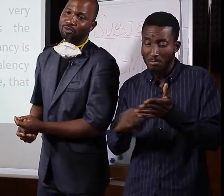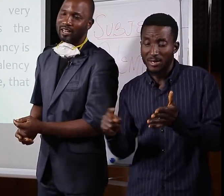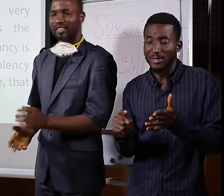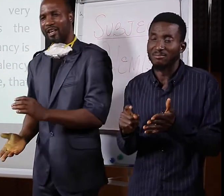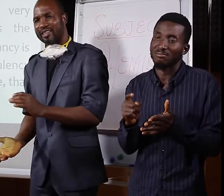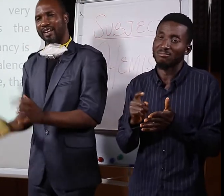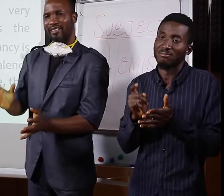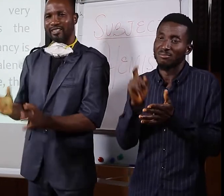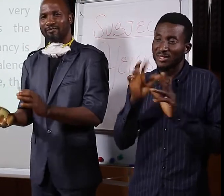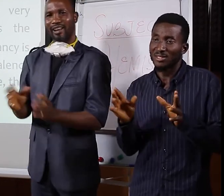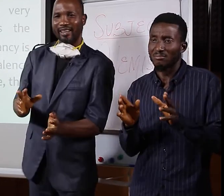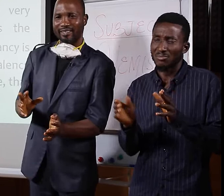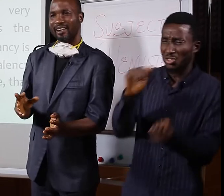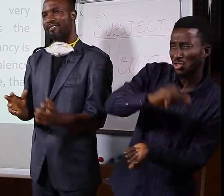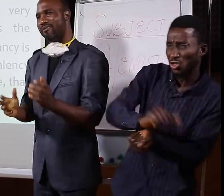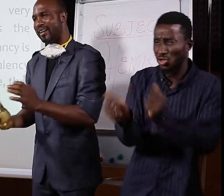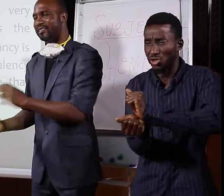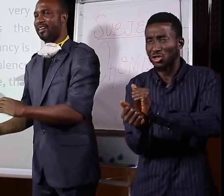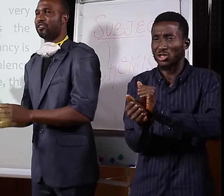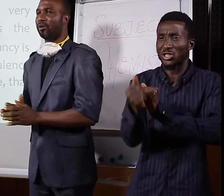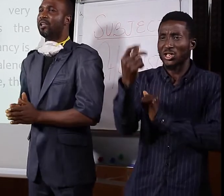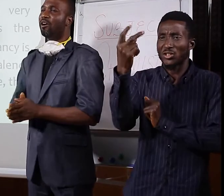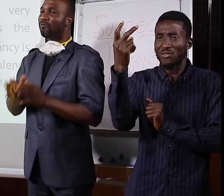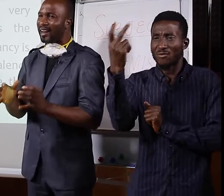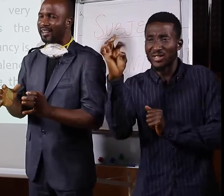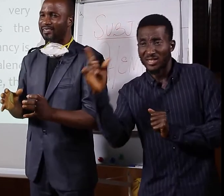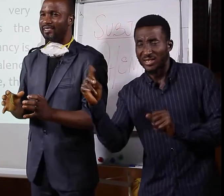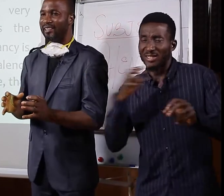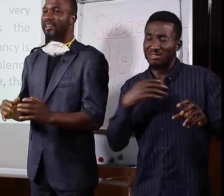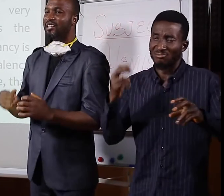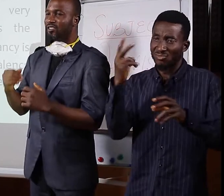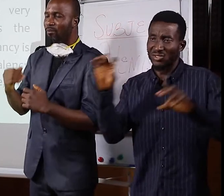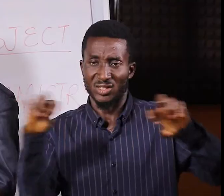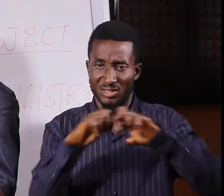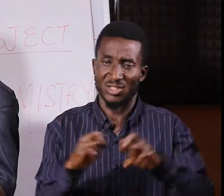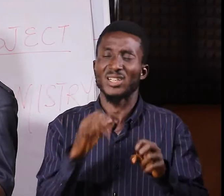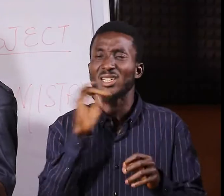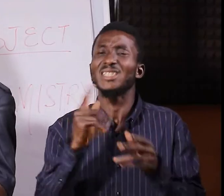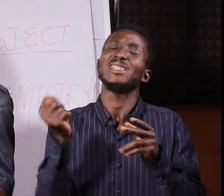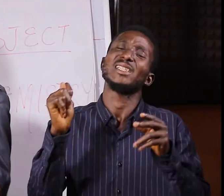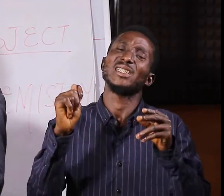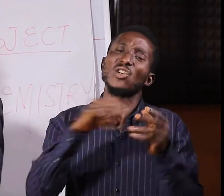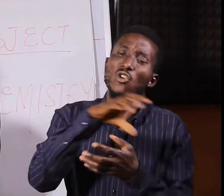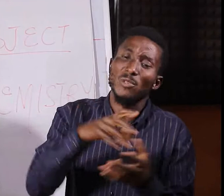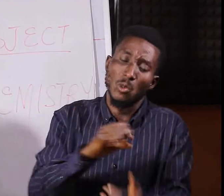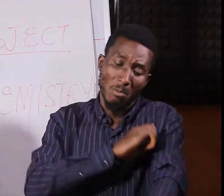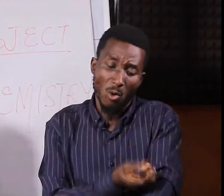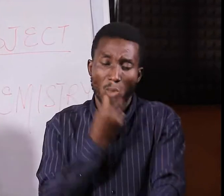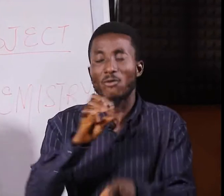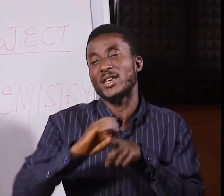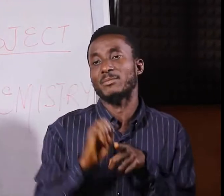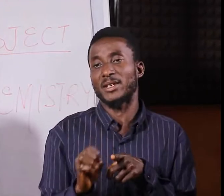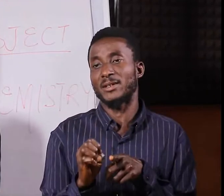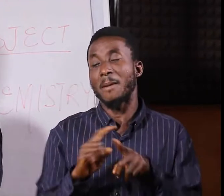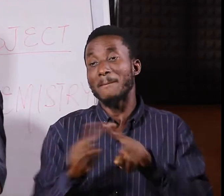you see students interchanging valency and valence electron. Now, valency is the number of is the combining power of an